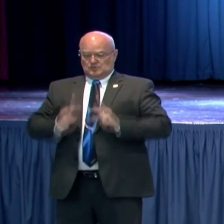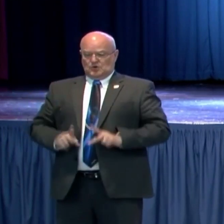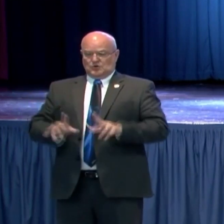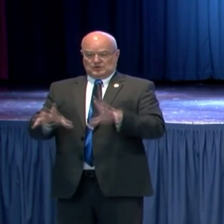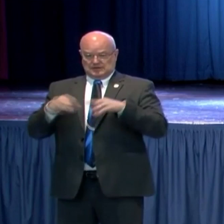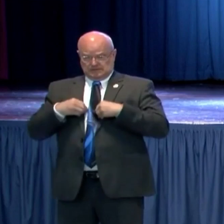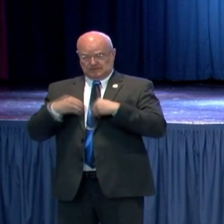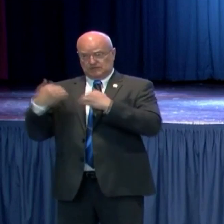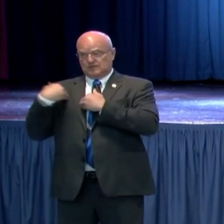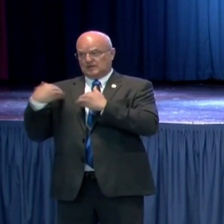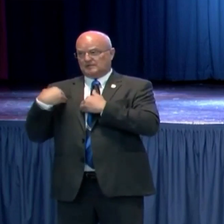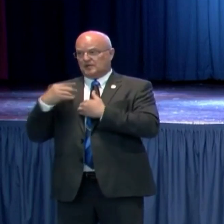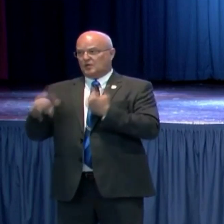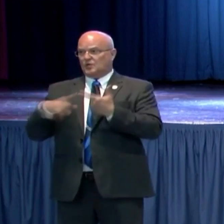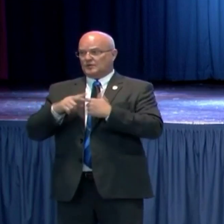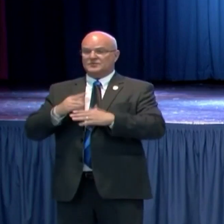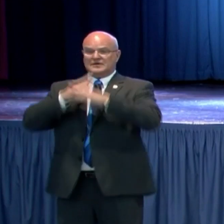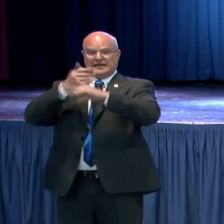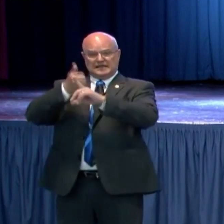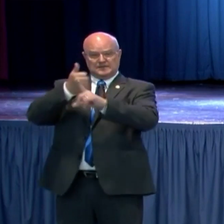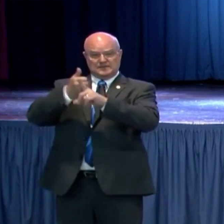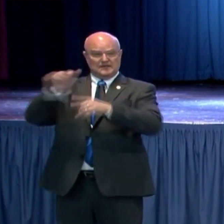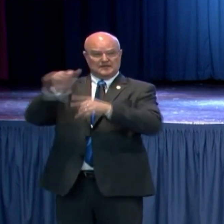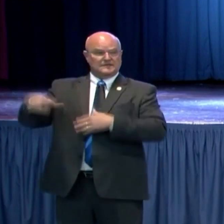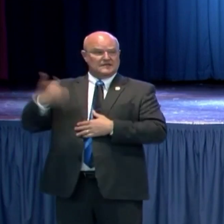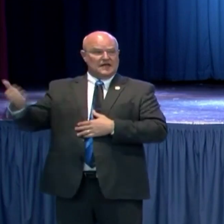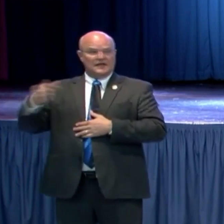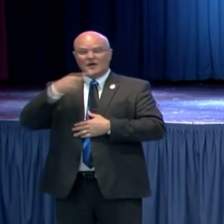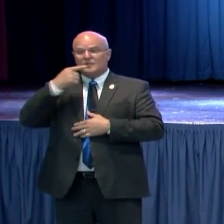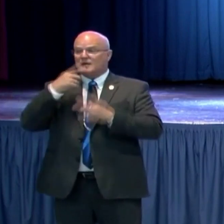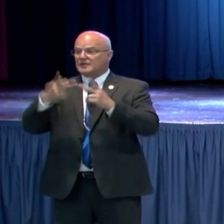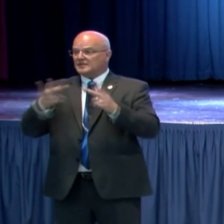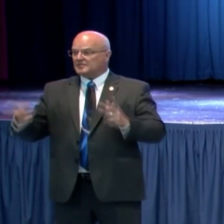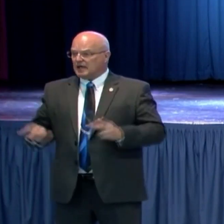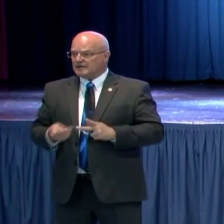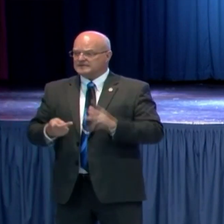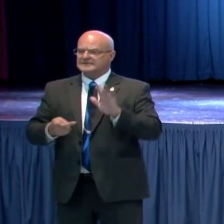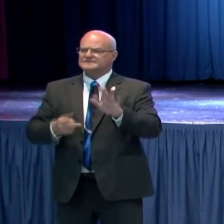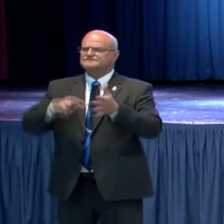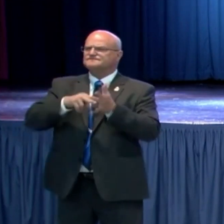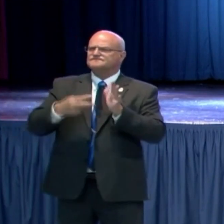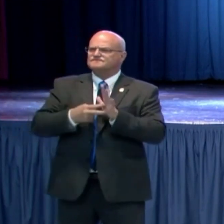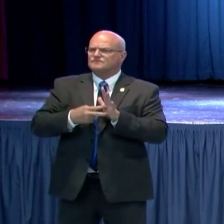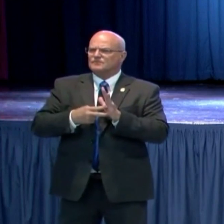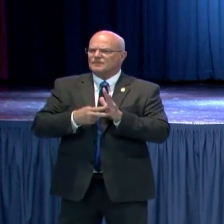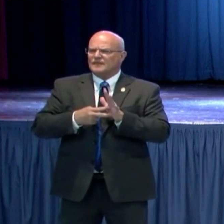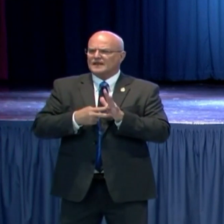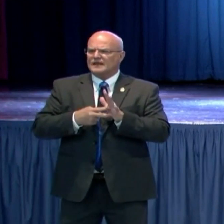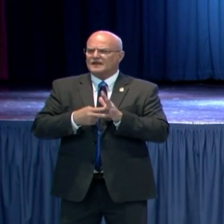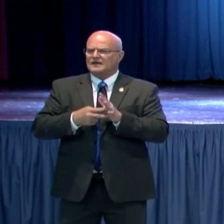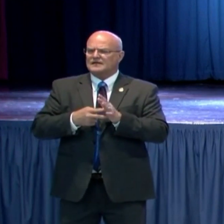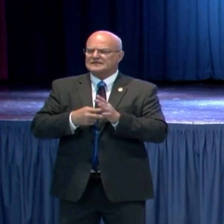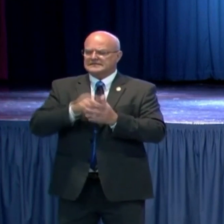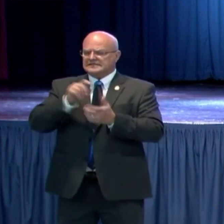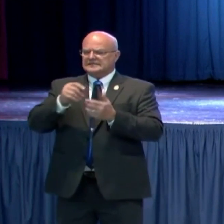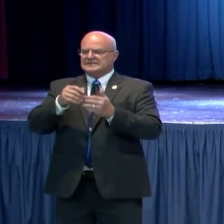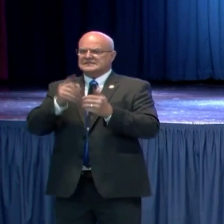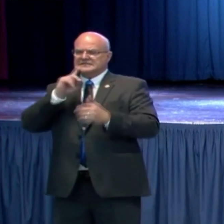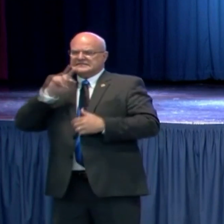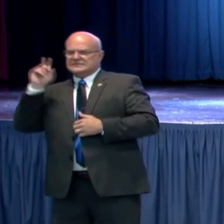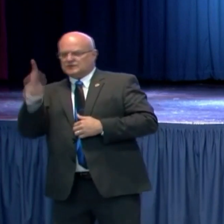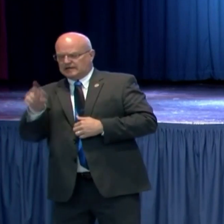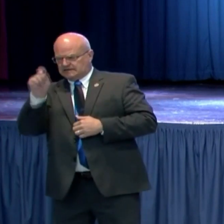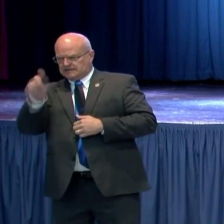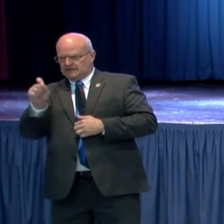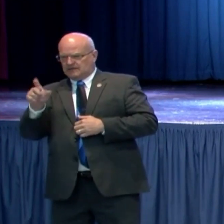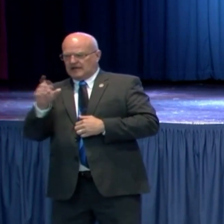personal responsibility when protecting themselves and others in public places. Does that mean you'll be moving away from specific directives